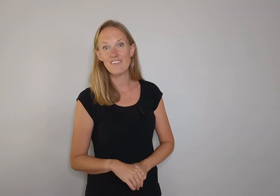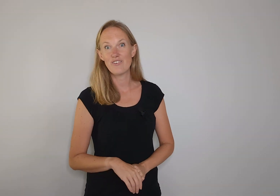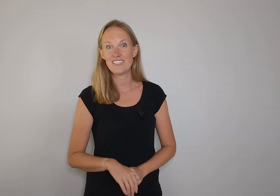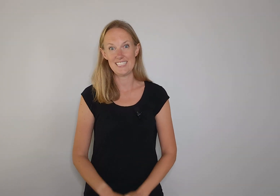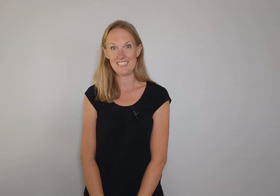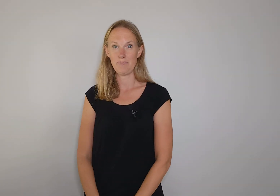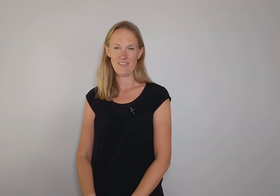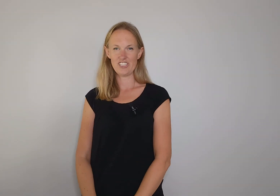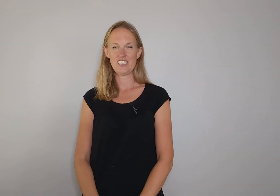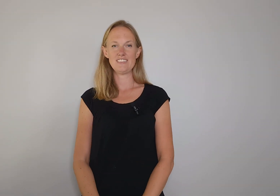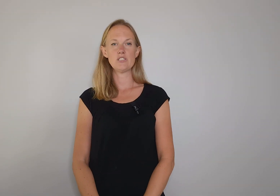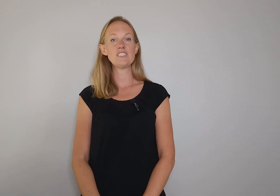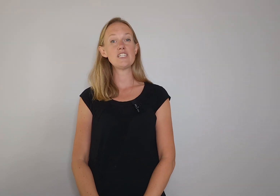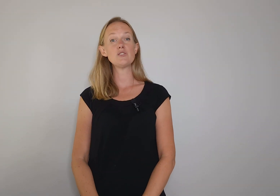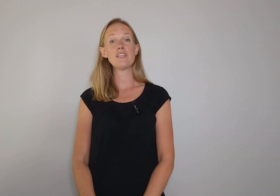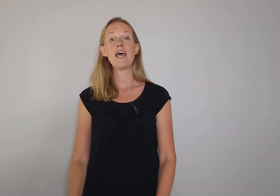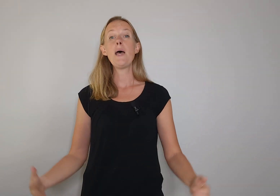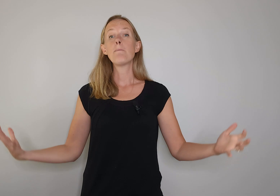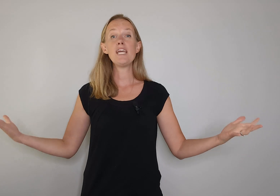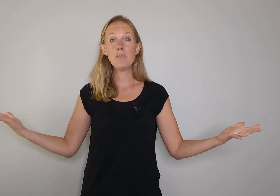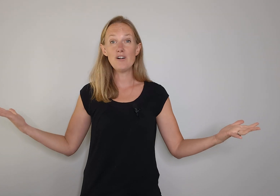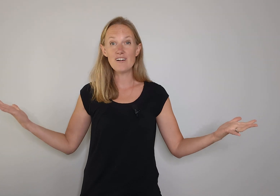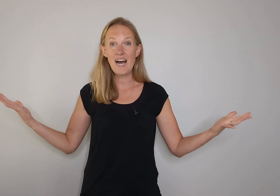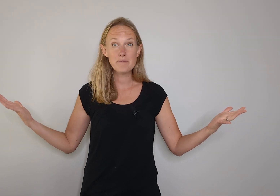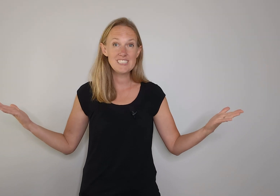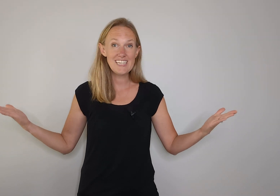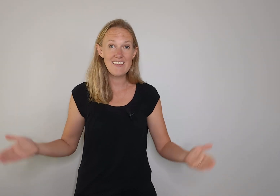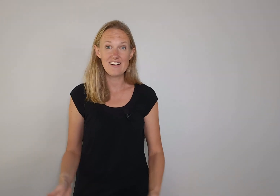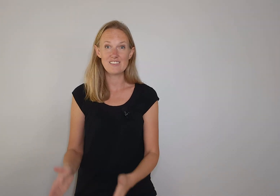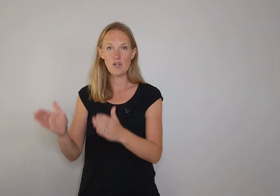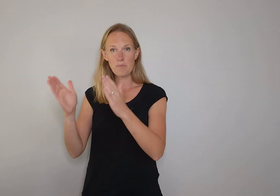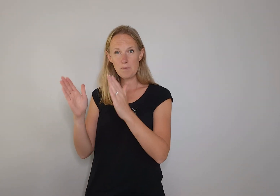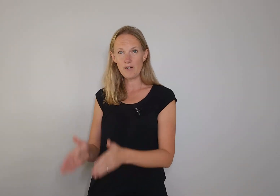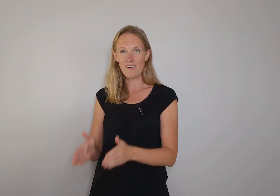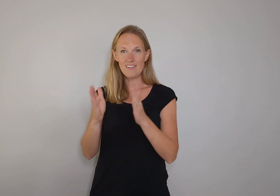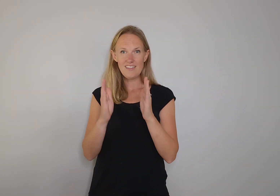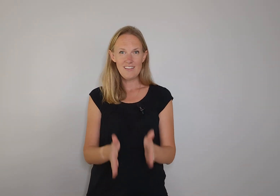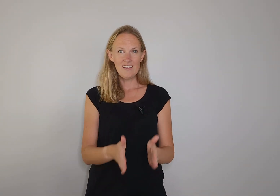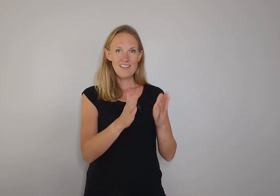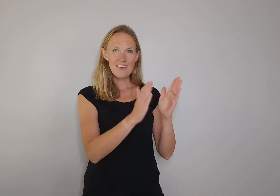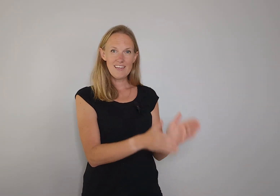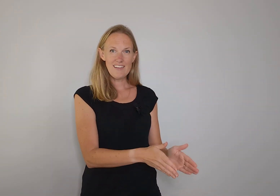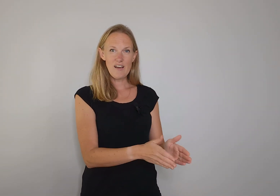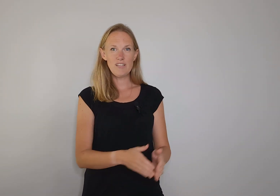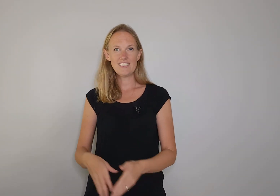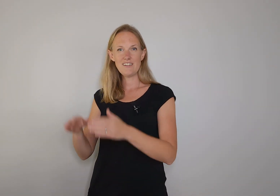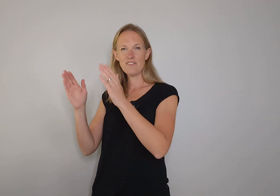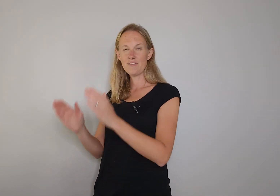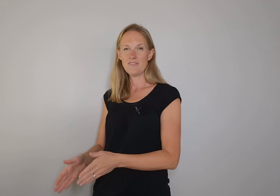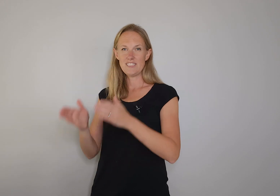for the 6-minute version. So it starts with people come together. So people, okay, outline of